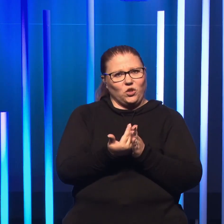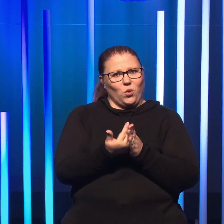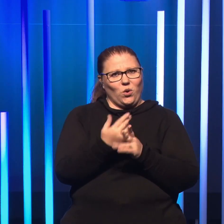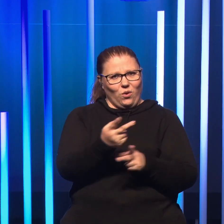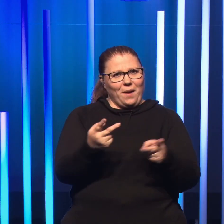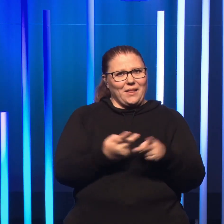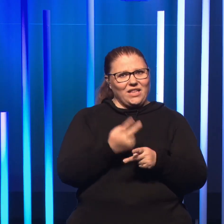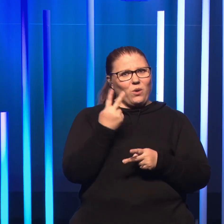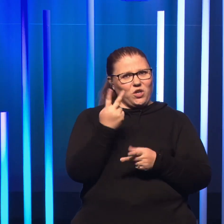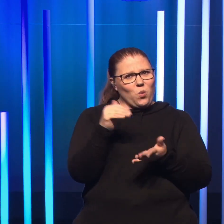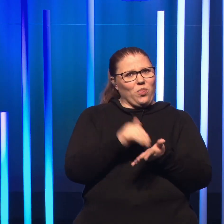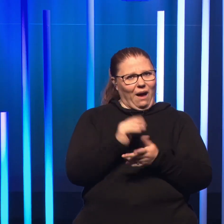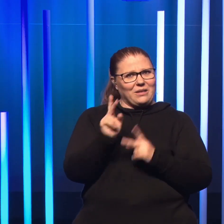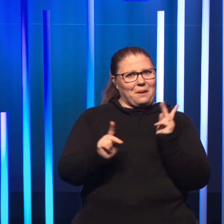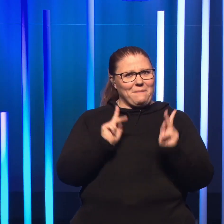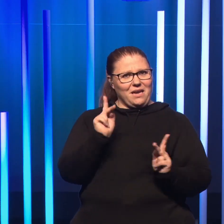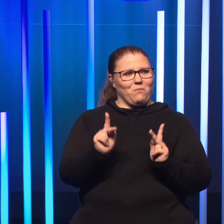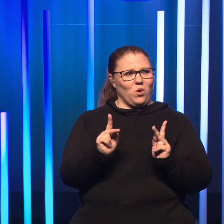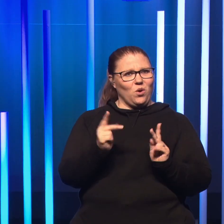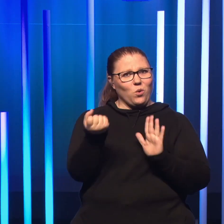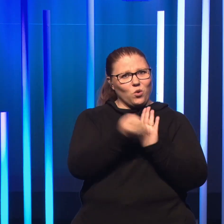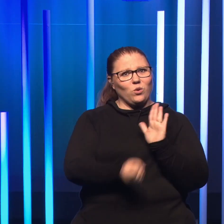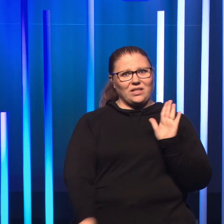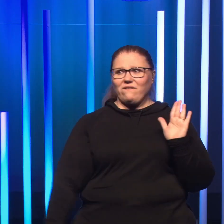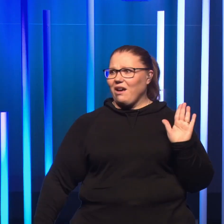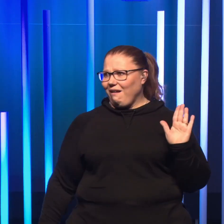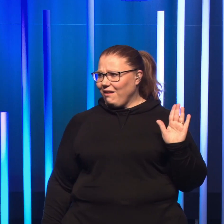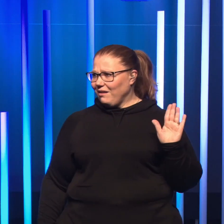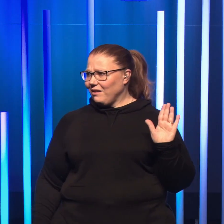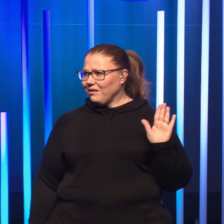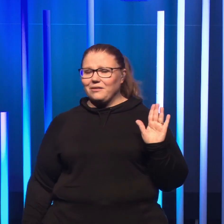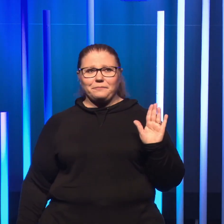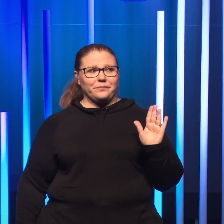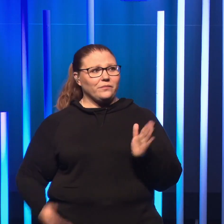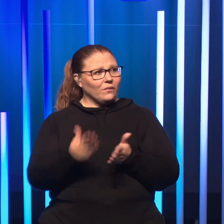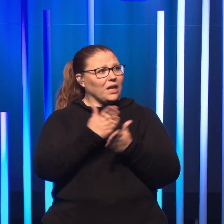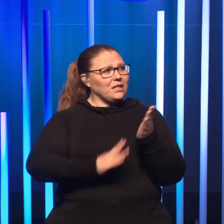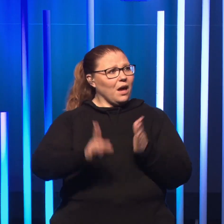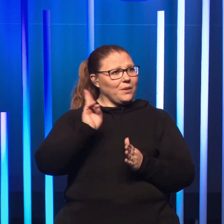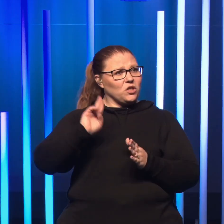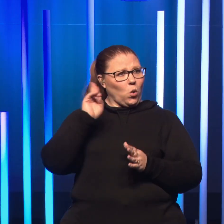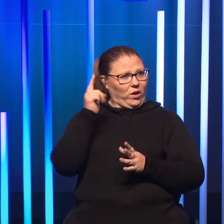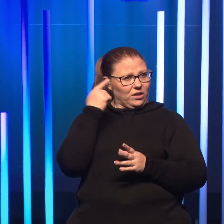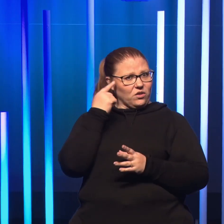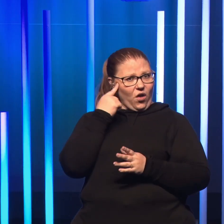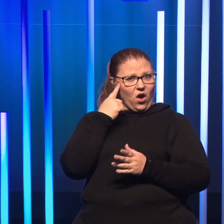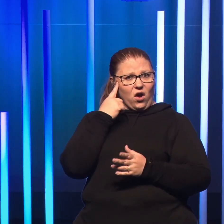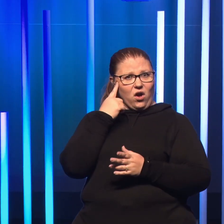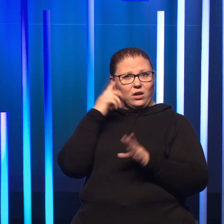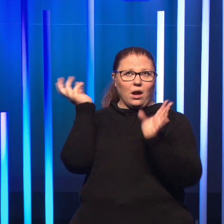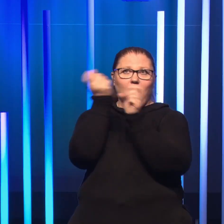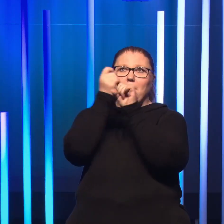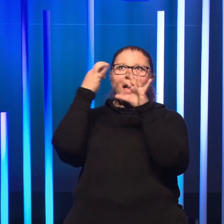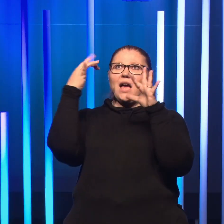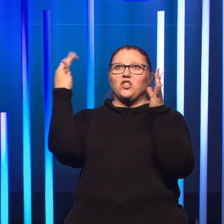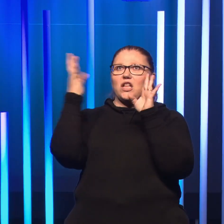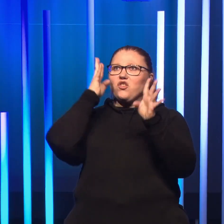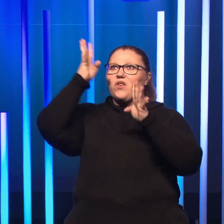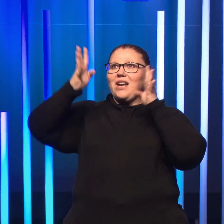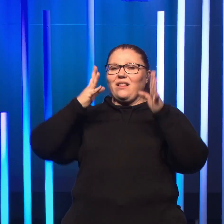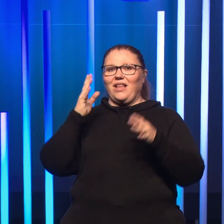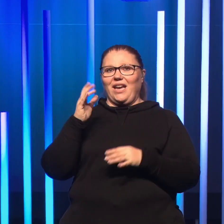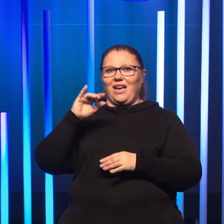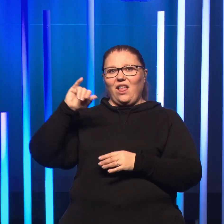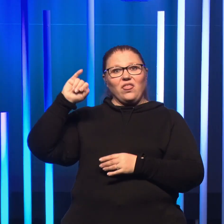2,000 people were crucified. Some historians have thought, I think imaginatively and creatively, that Joseph might have